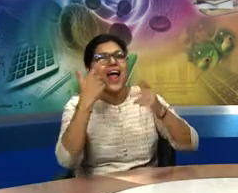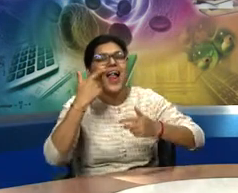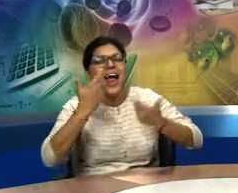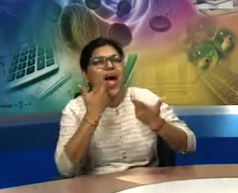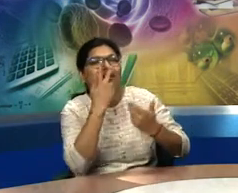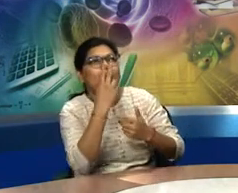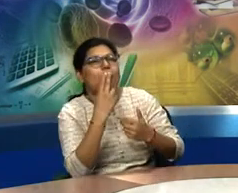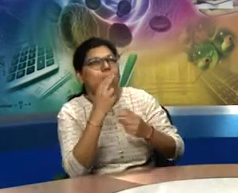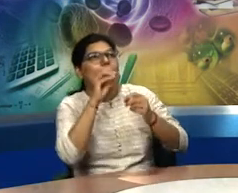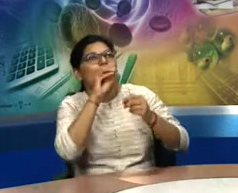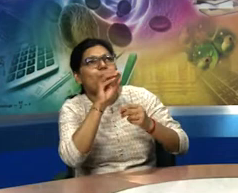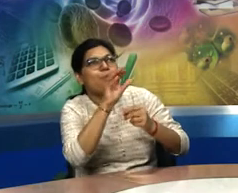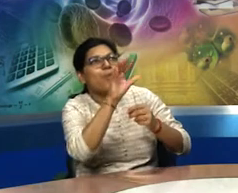our mouth